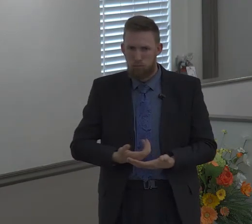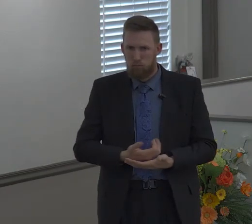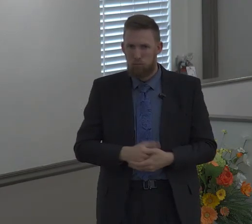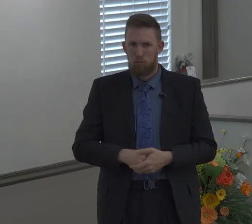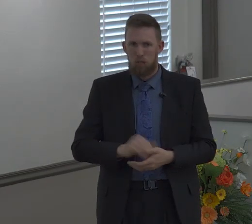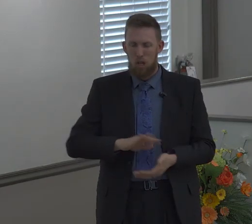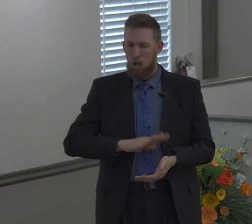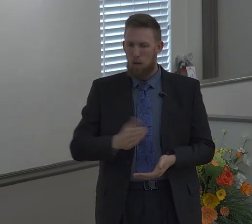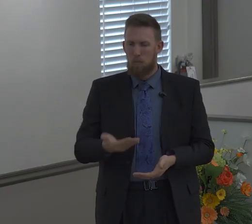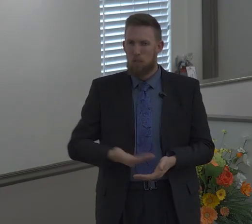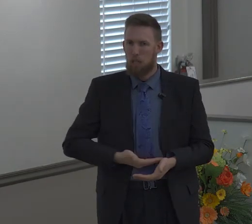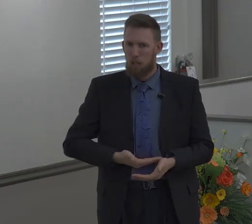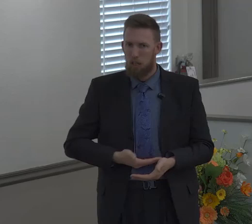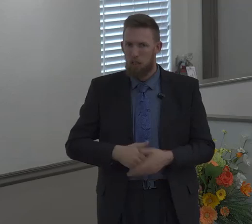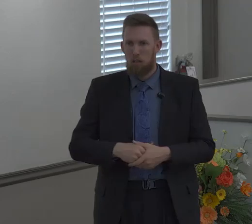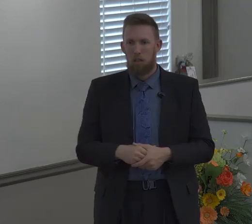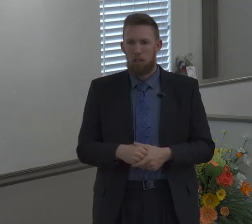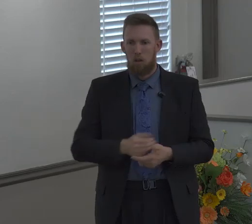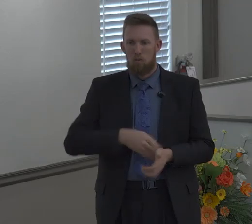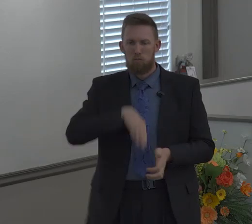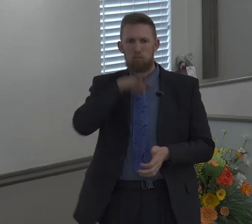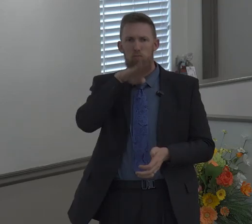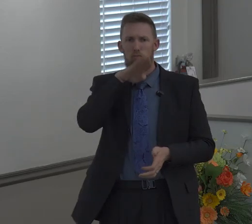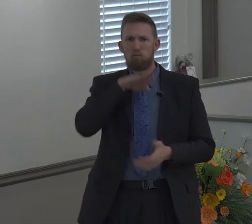shape. That's kind of weird too, isn't it?